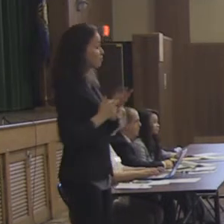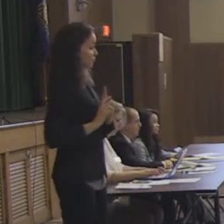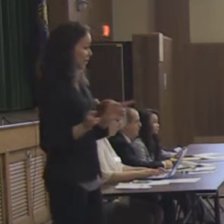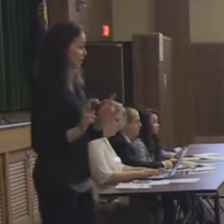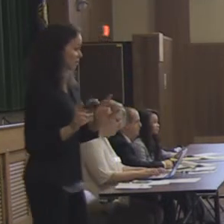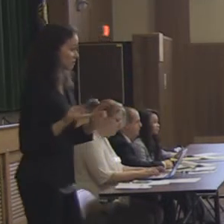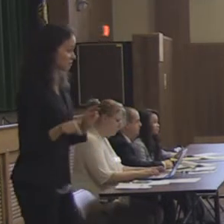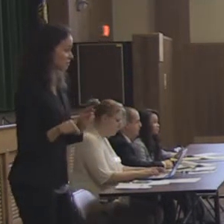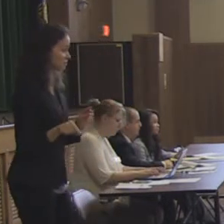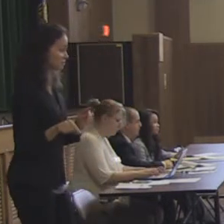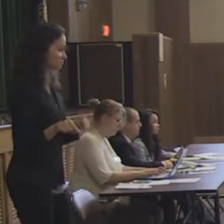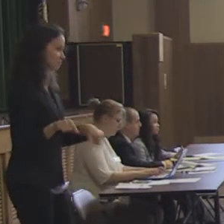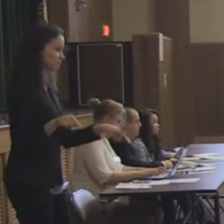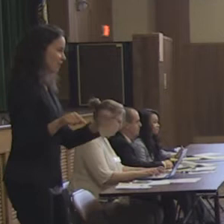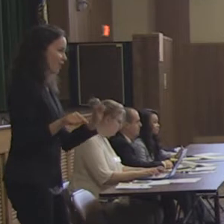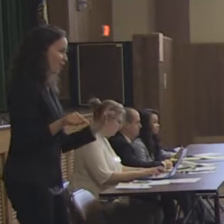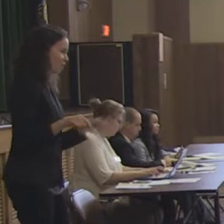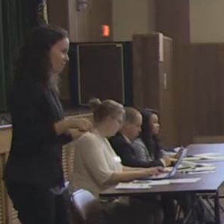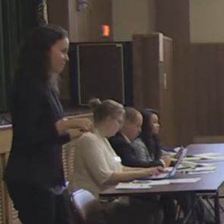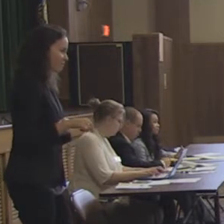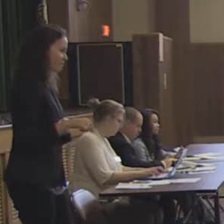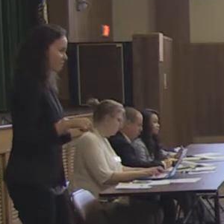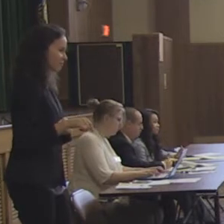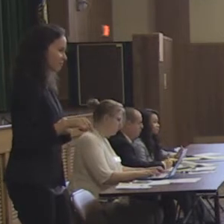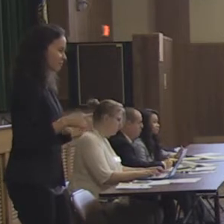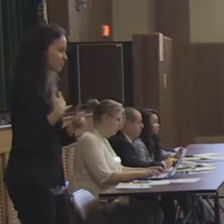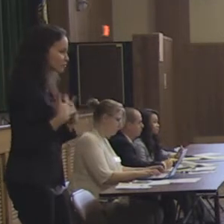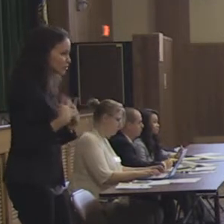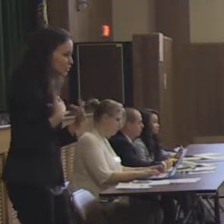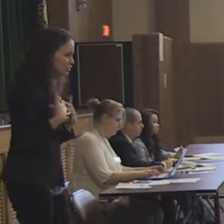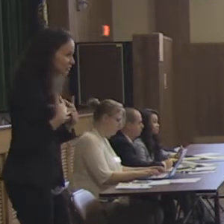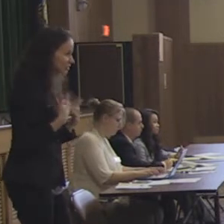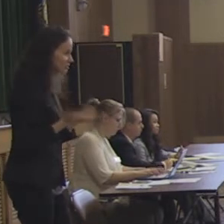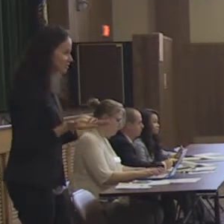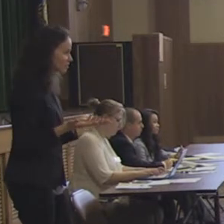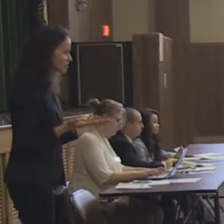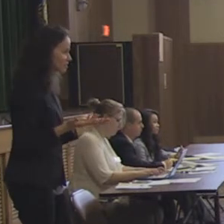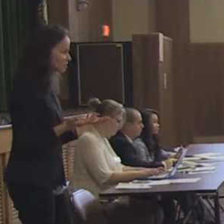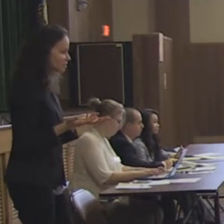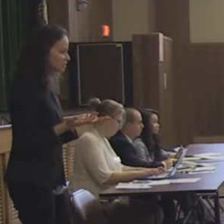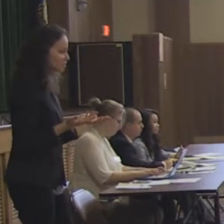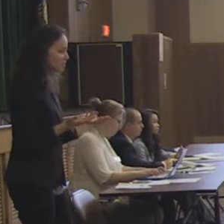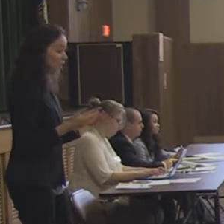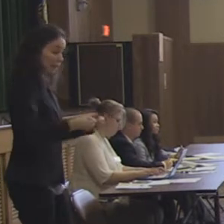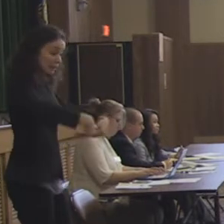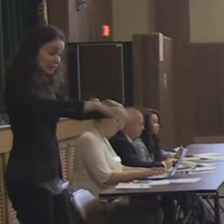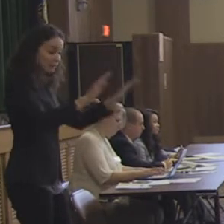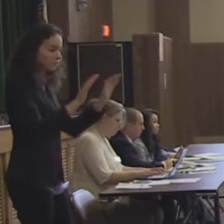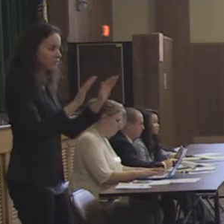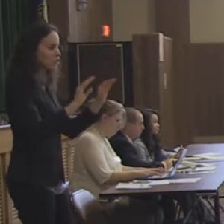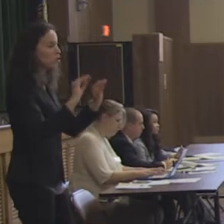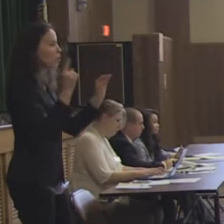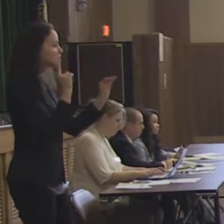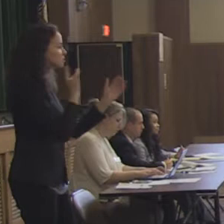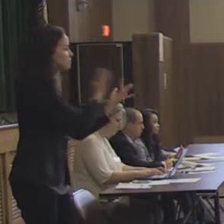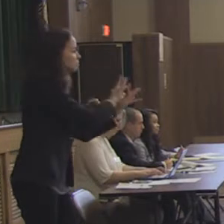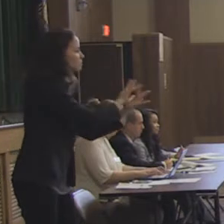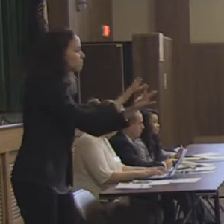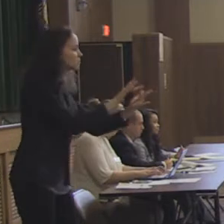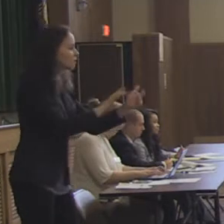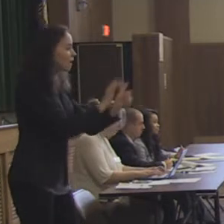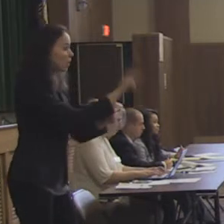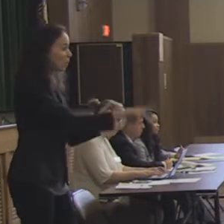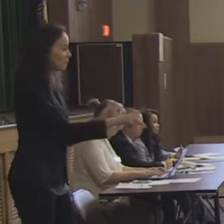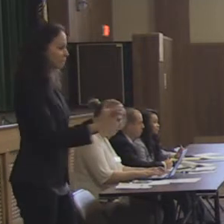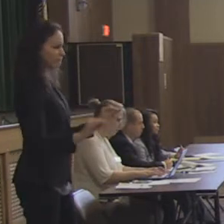to the community. And my concern is, why hasn't there been enough follow-up on each client that was discharged? Because some of them weren't